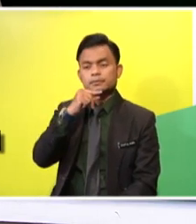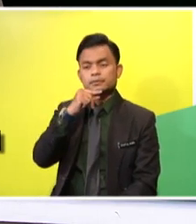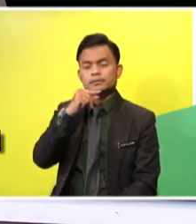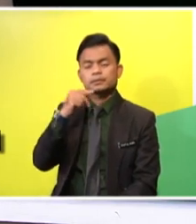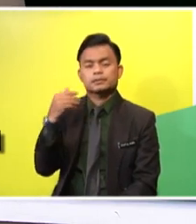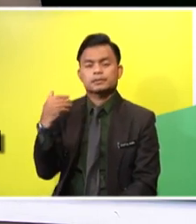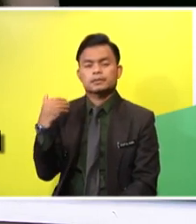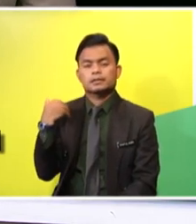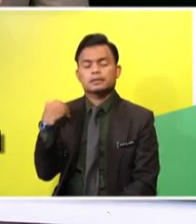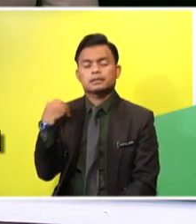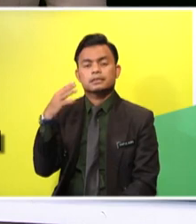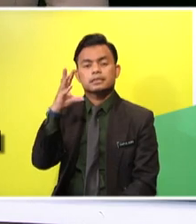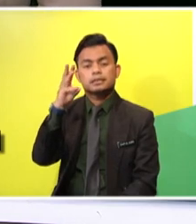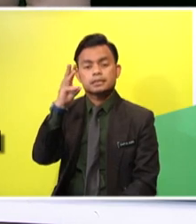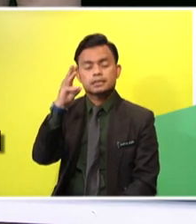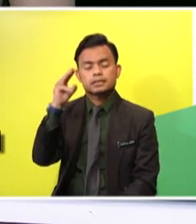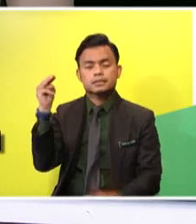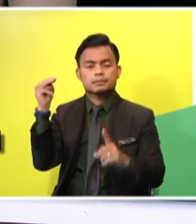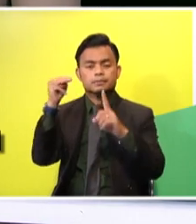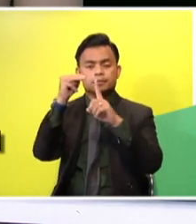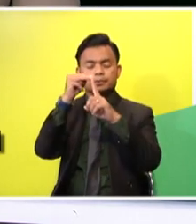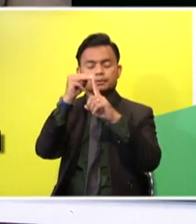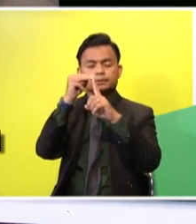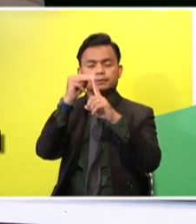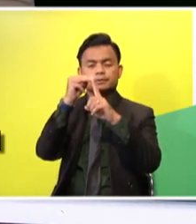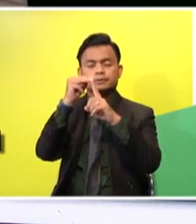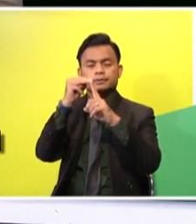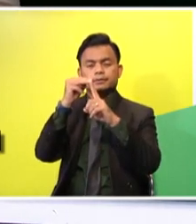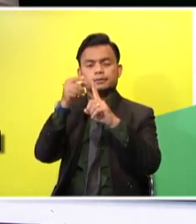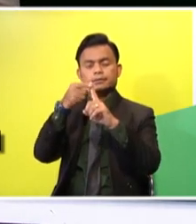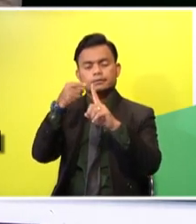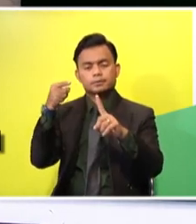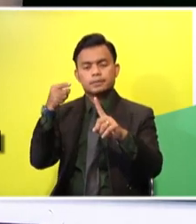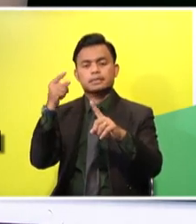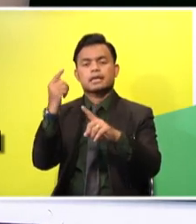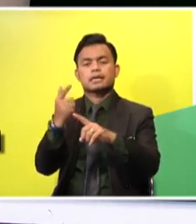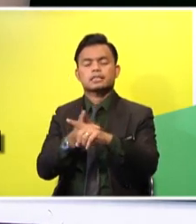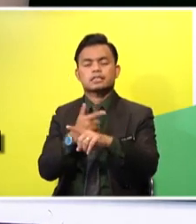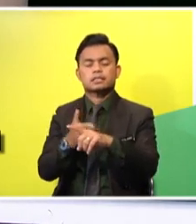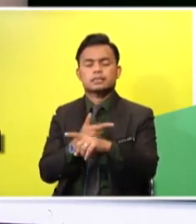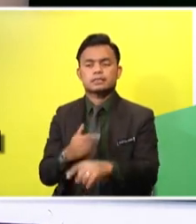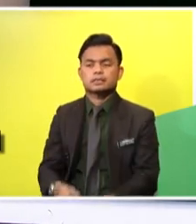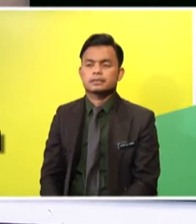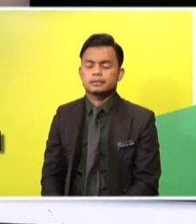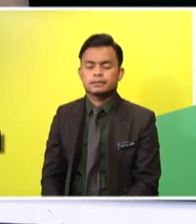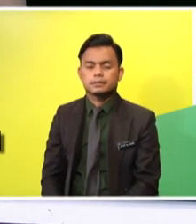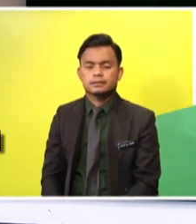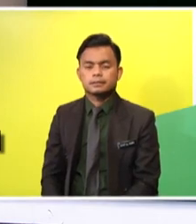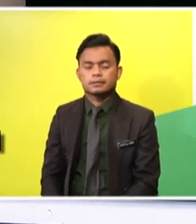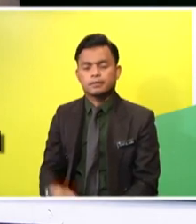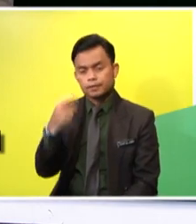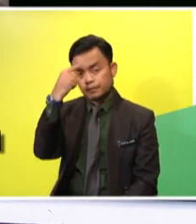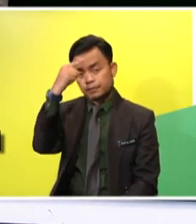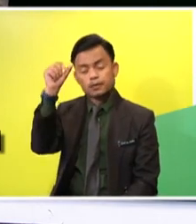stars from this exercise. Right. Oh, and for Anis, we add 5